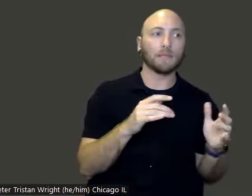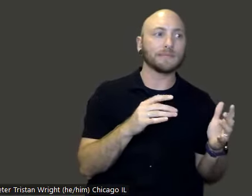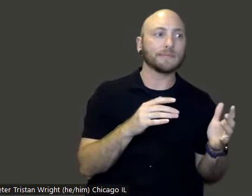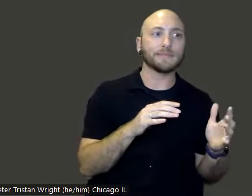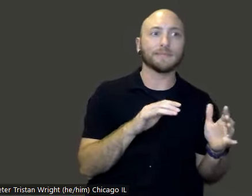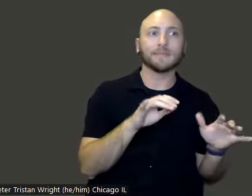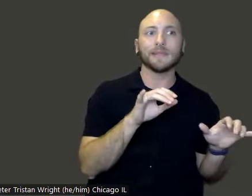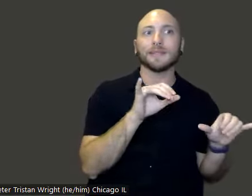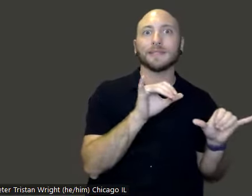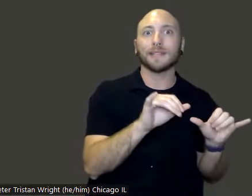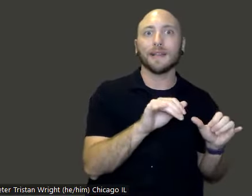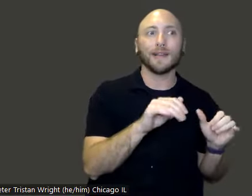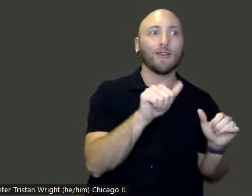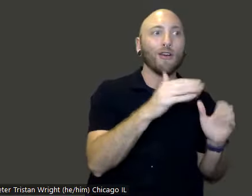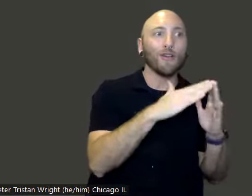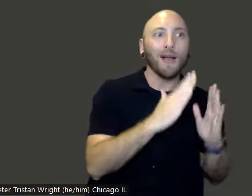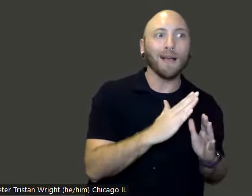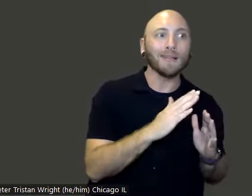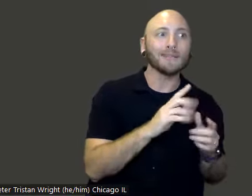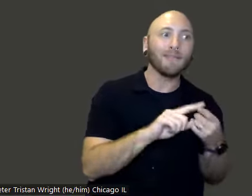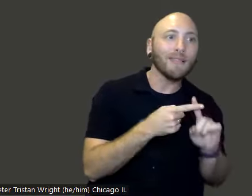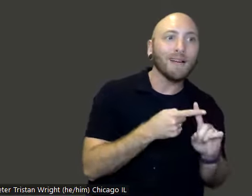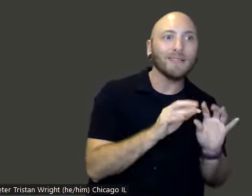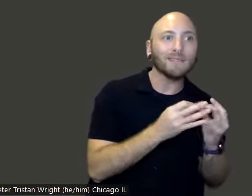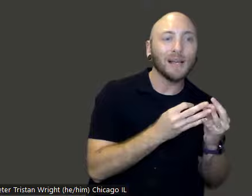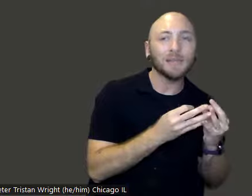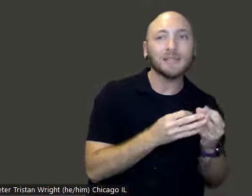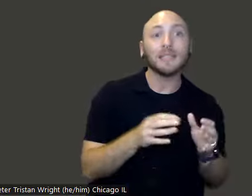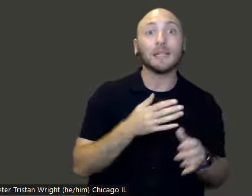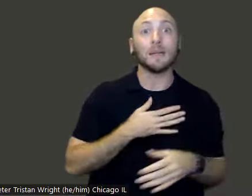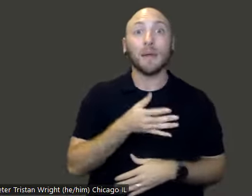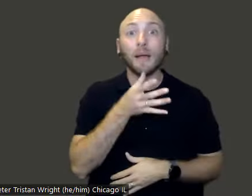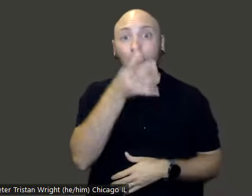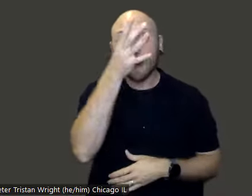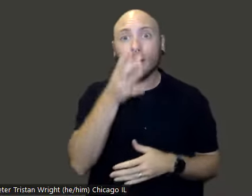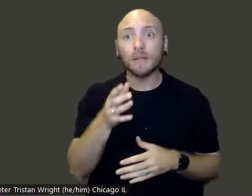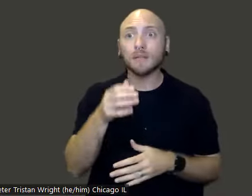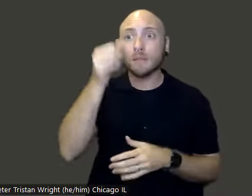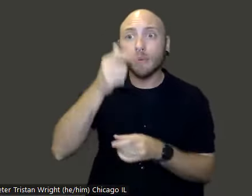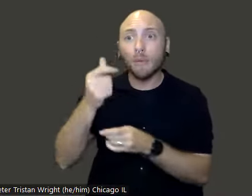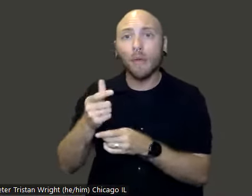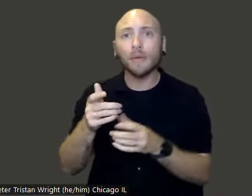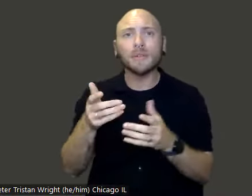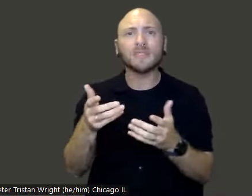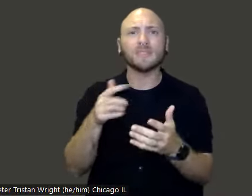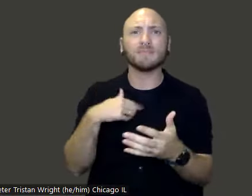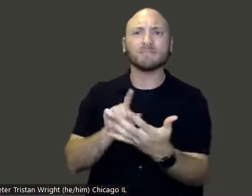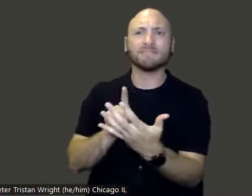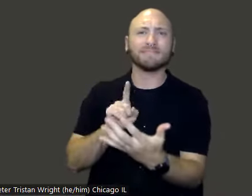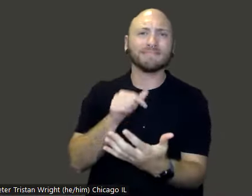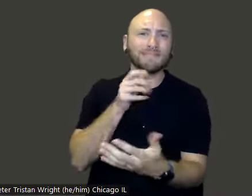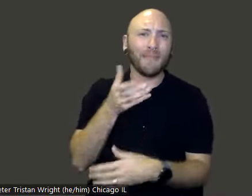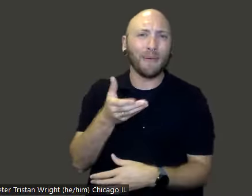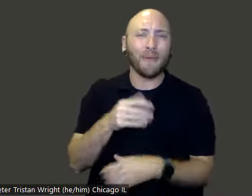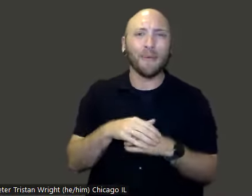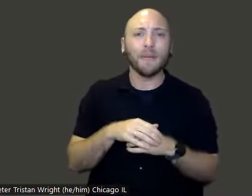still, you know, not really around my family that much. And finally, my mom kind of stepped away from work and decided